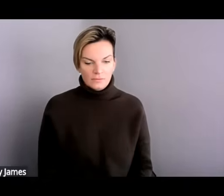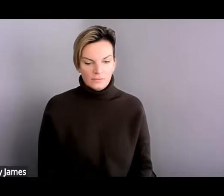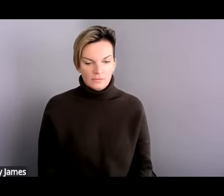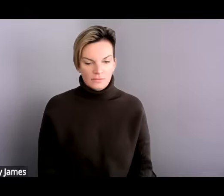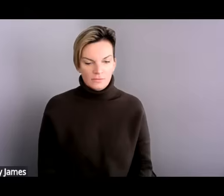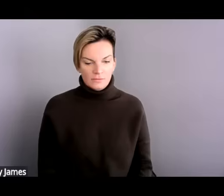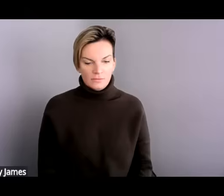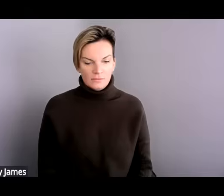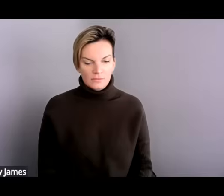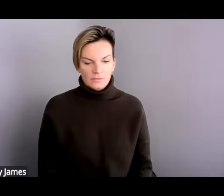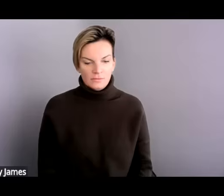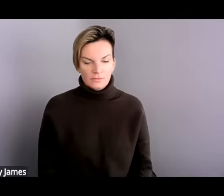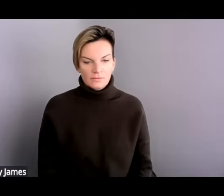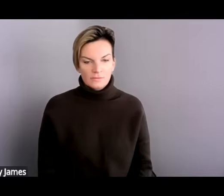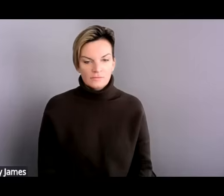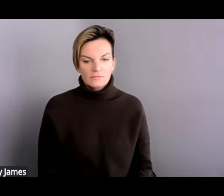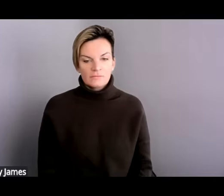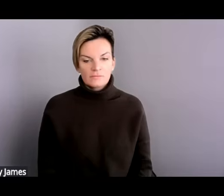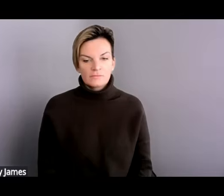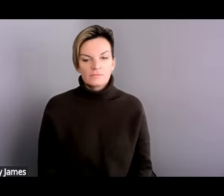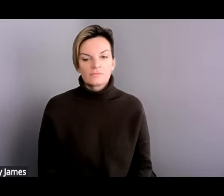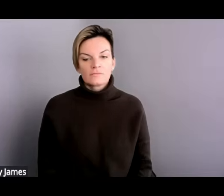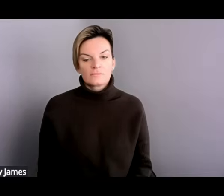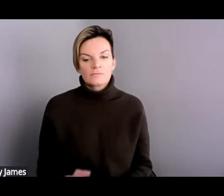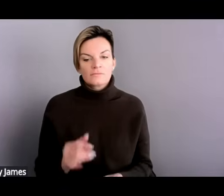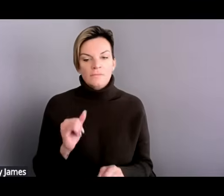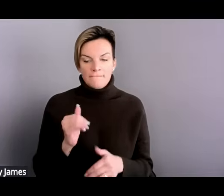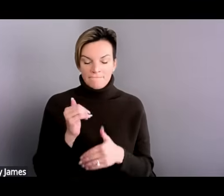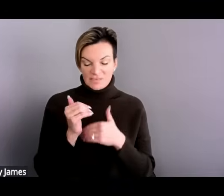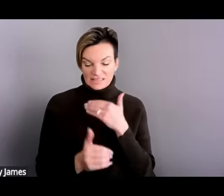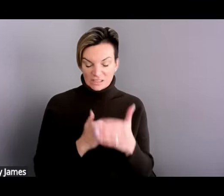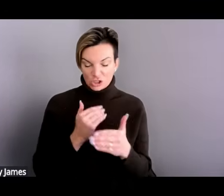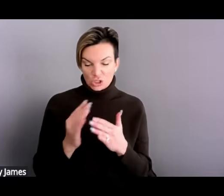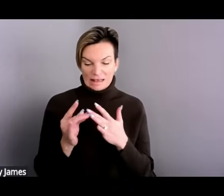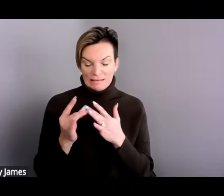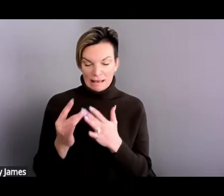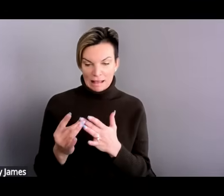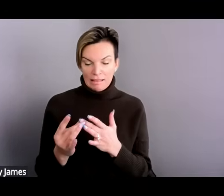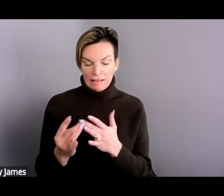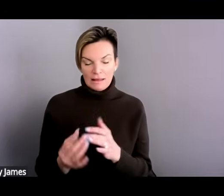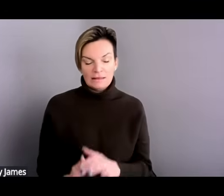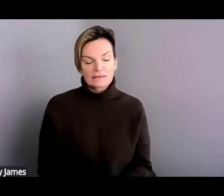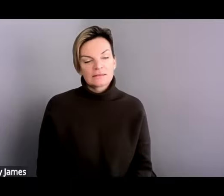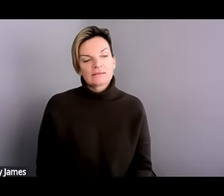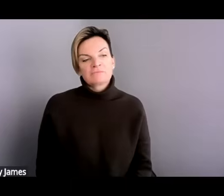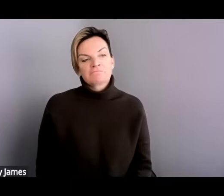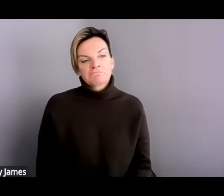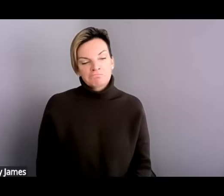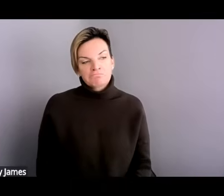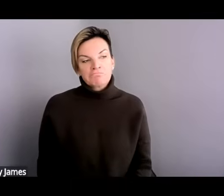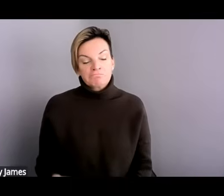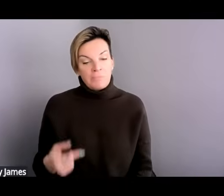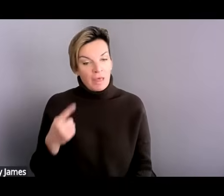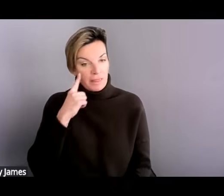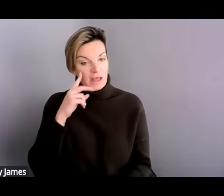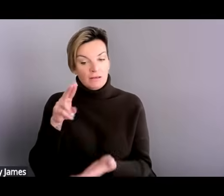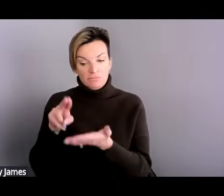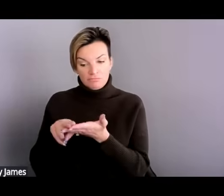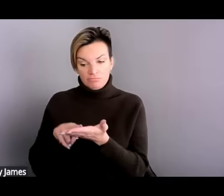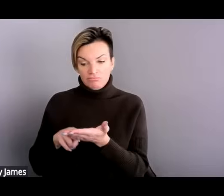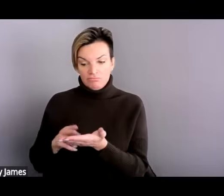The idea of having a procedure and guidelines, I think that signature gathering is important